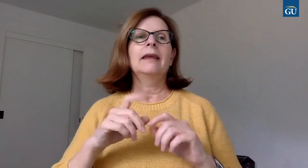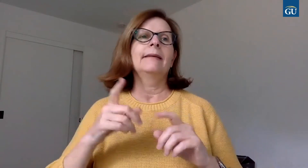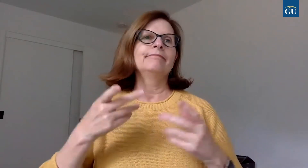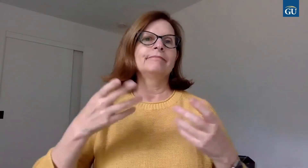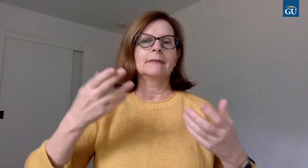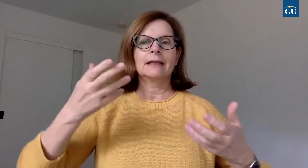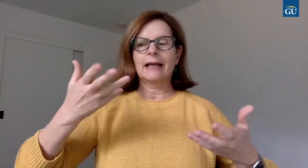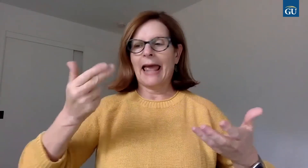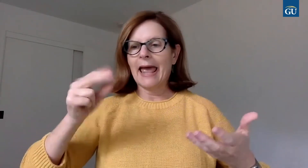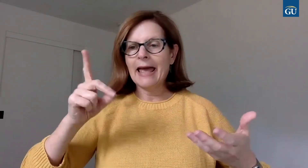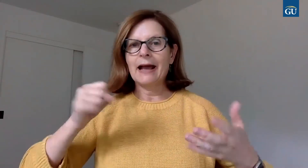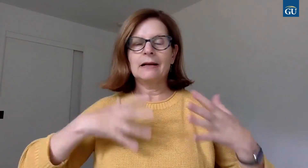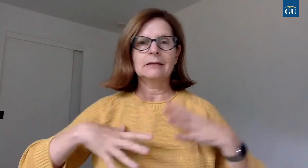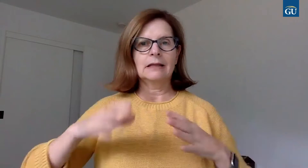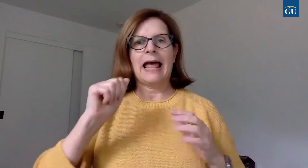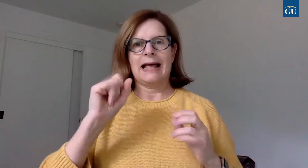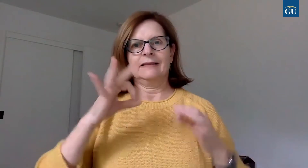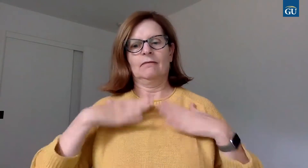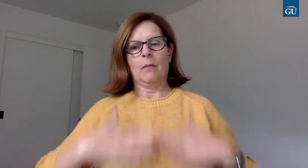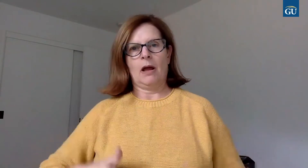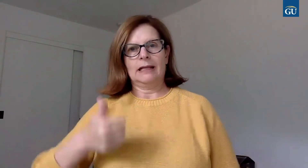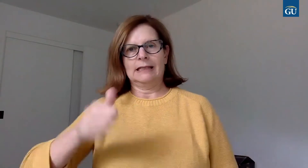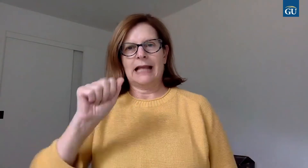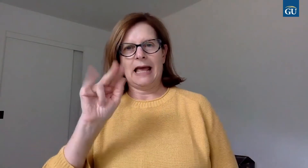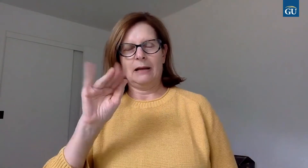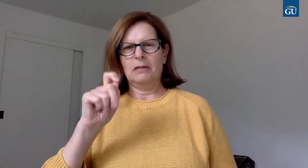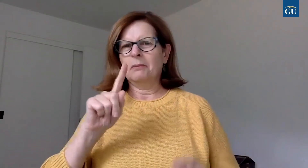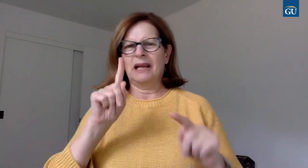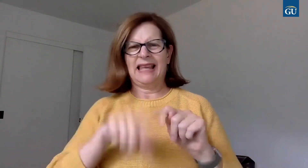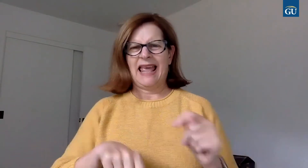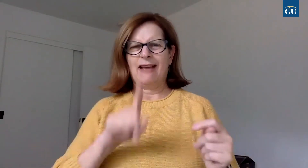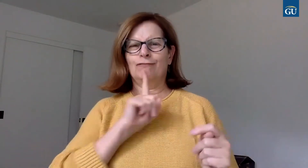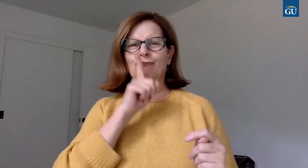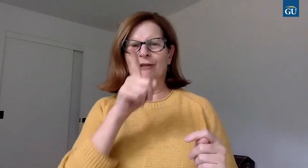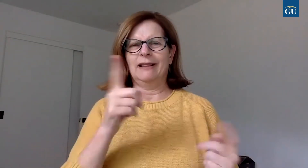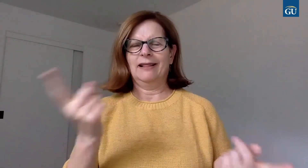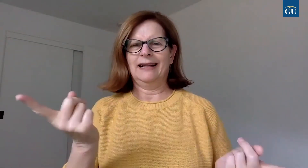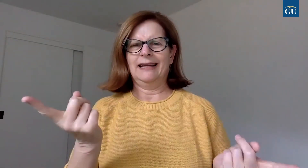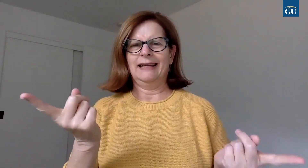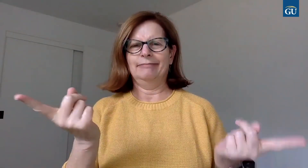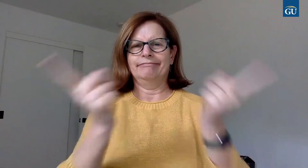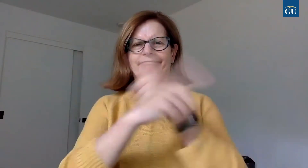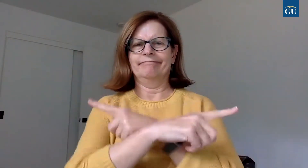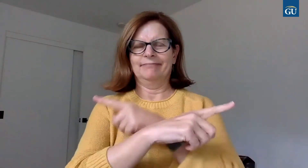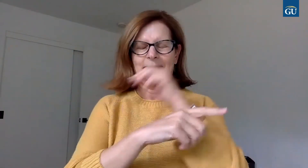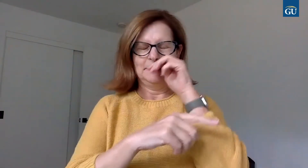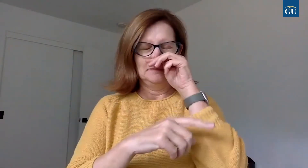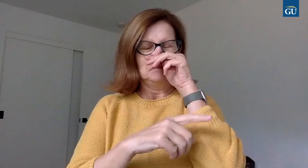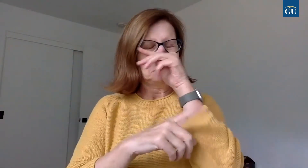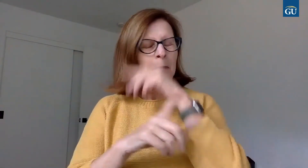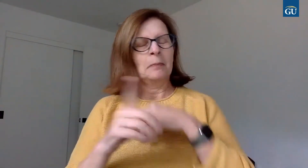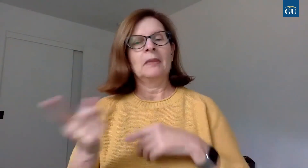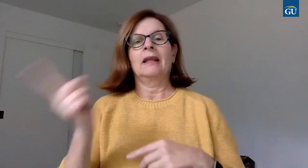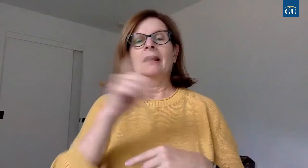Monkey shows the hands, and as if the body was animate, it wouldn't work the other way around.